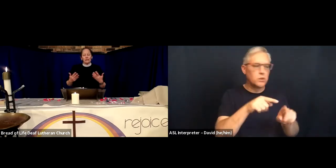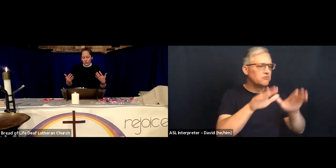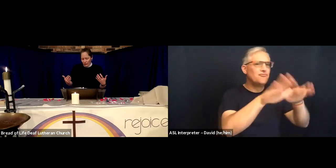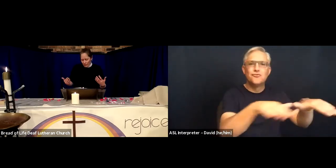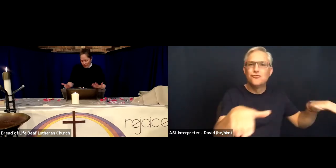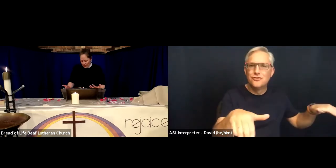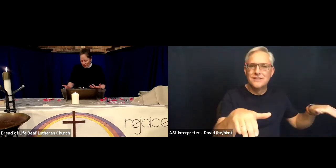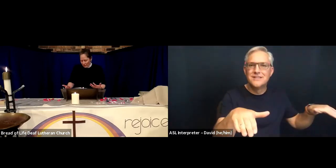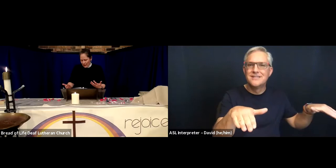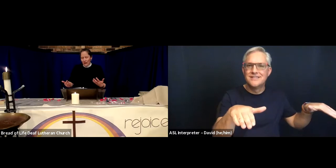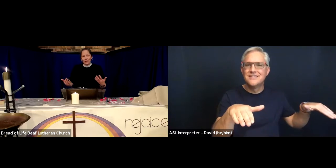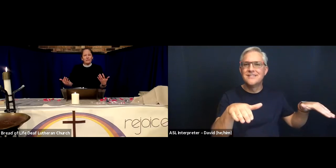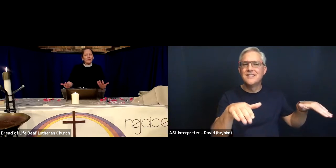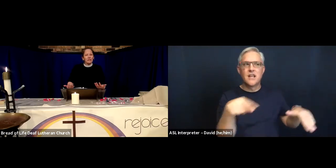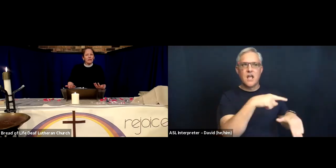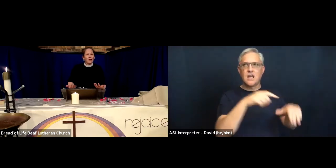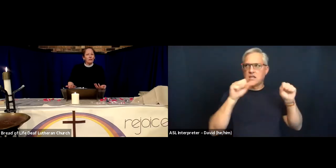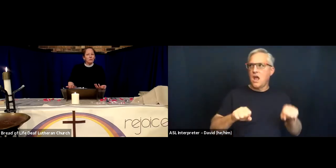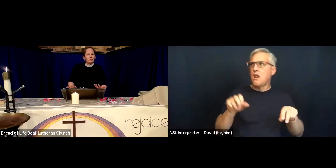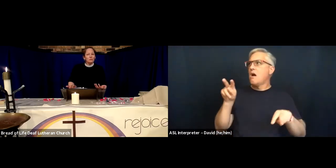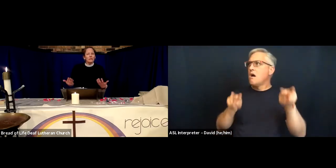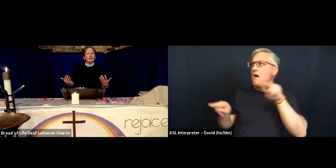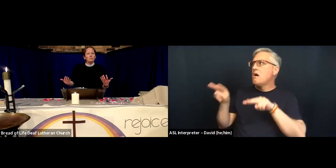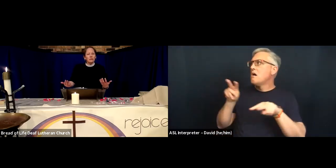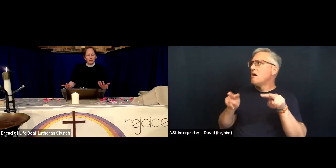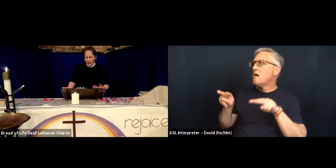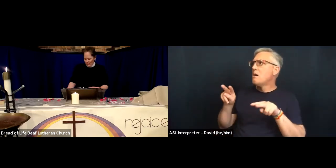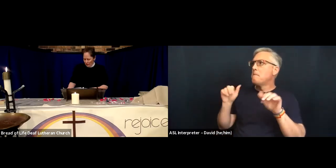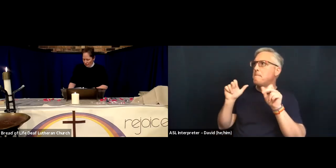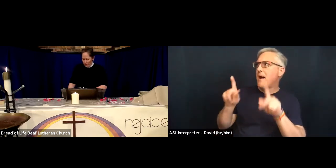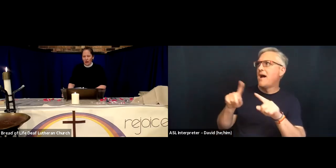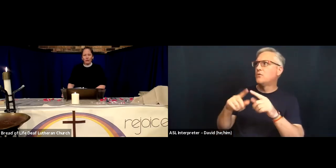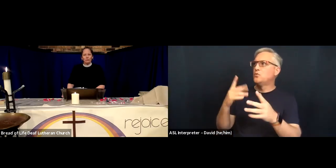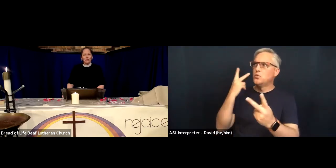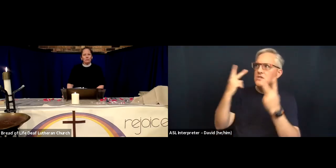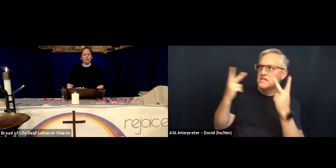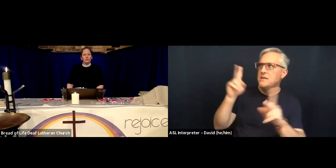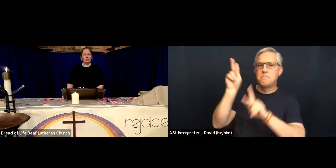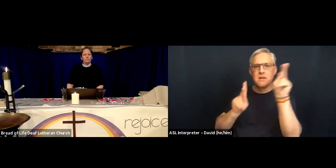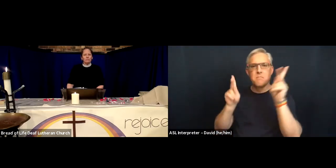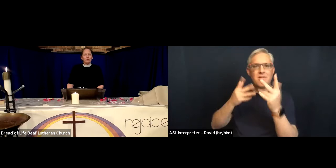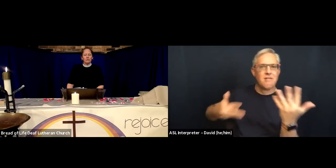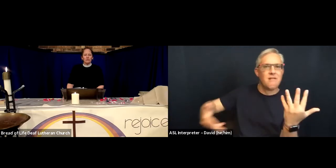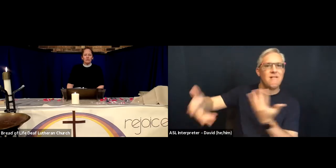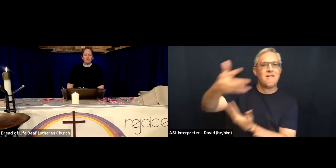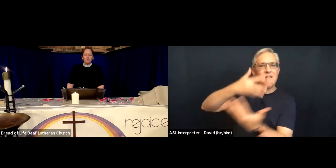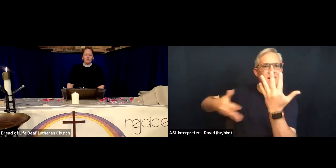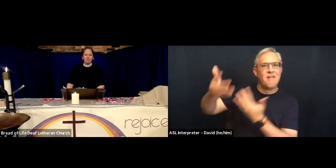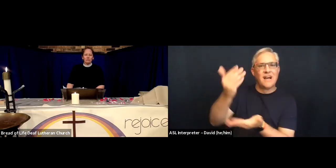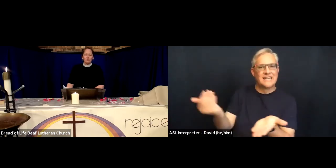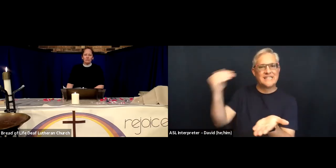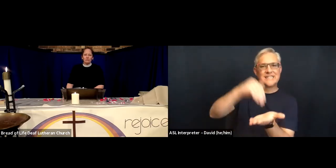back into a rhythm of seeing other people and being with other people.